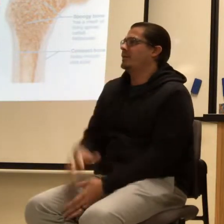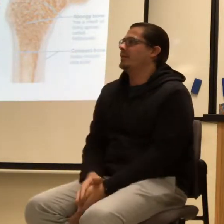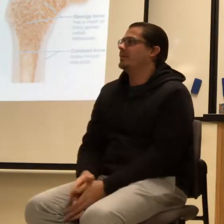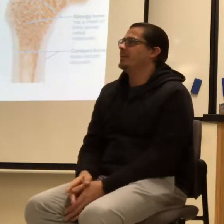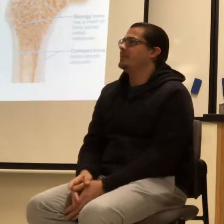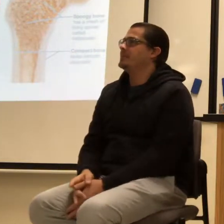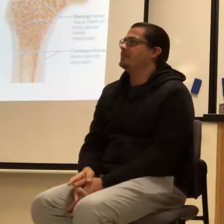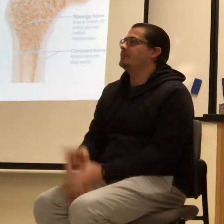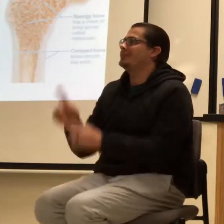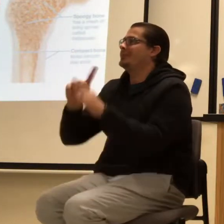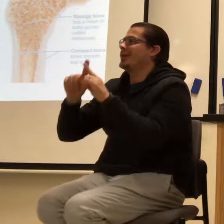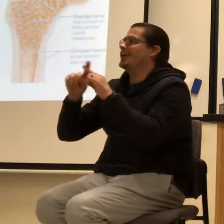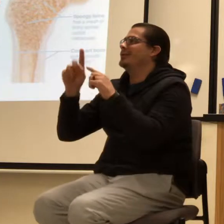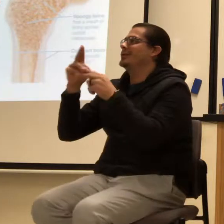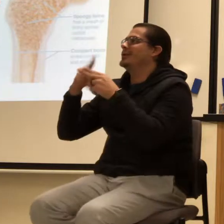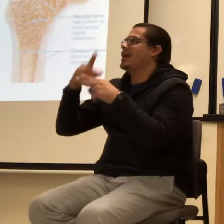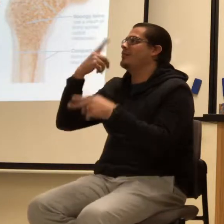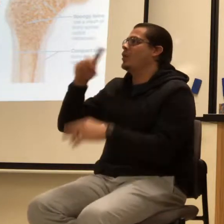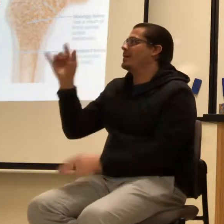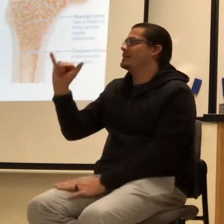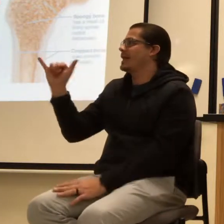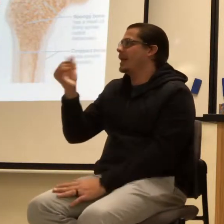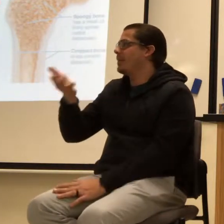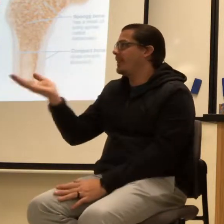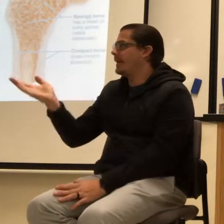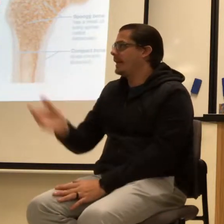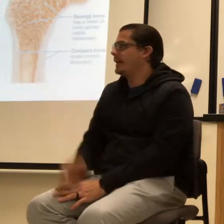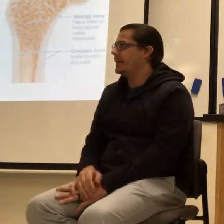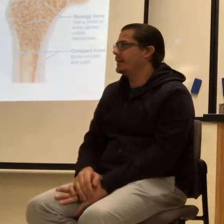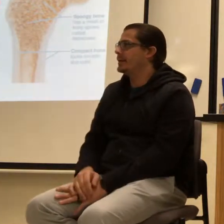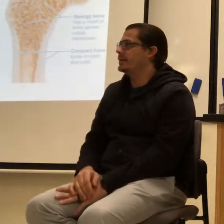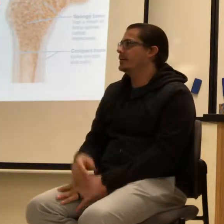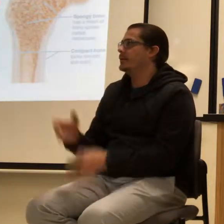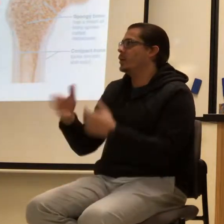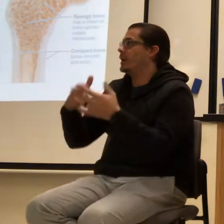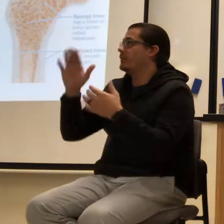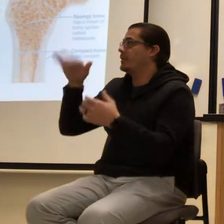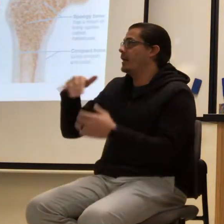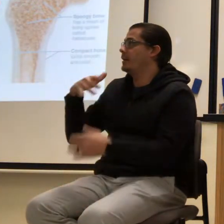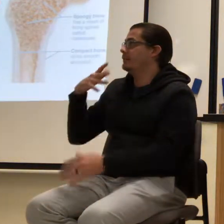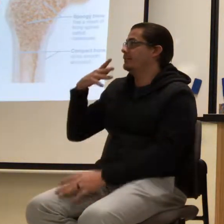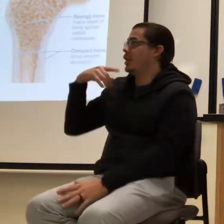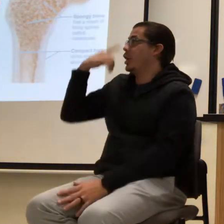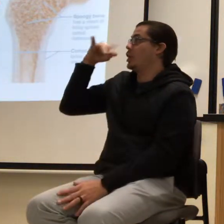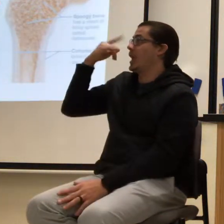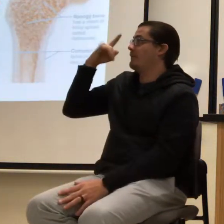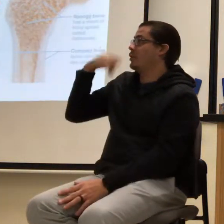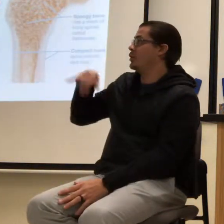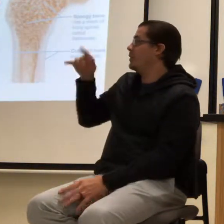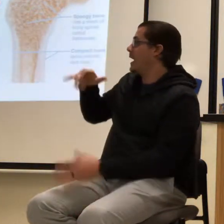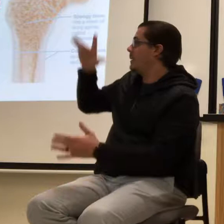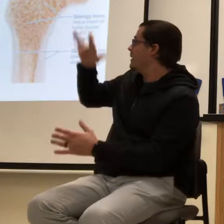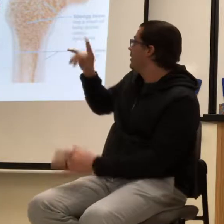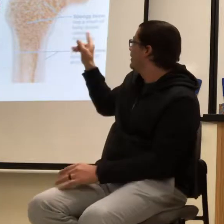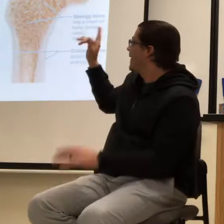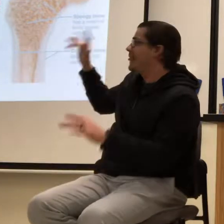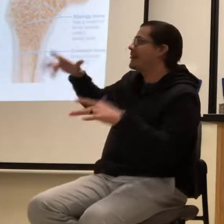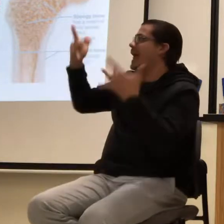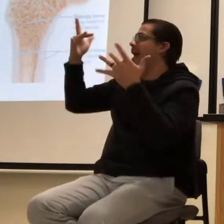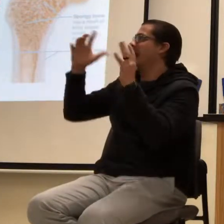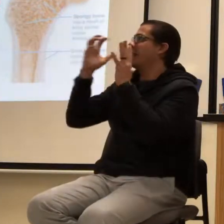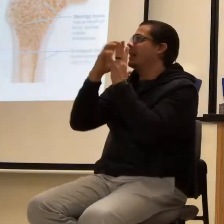Well, just different names for the same thing, which is whatever that appears like to you. It's light, it's